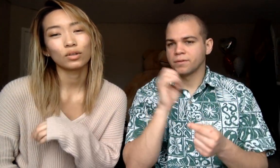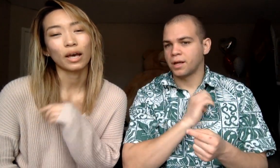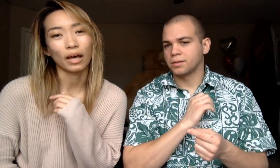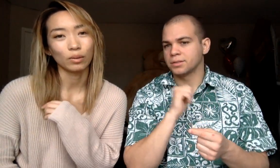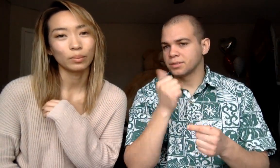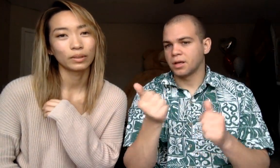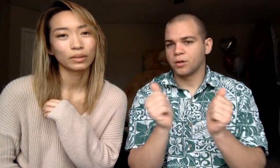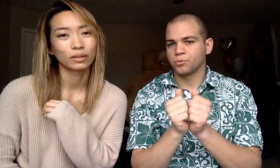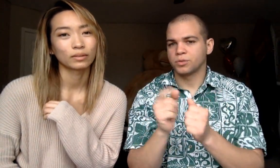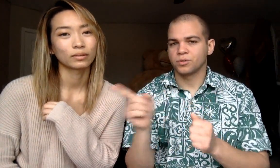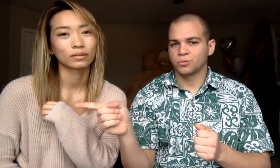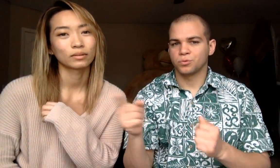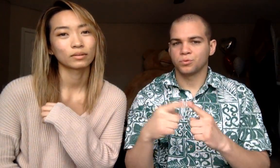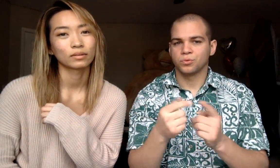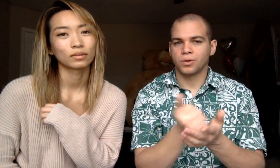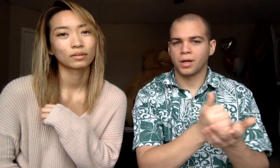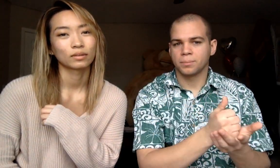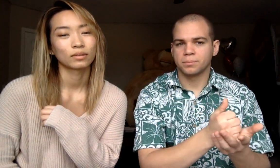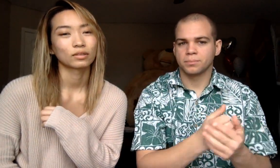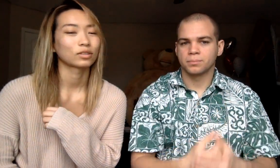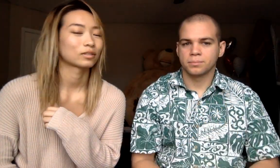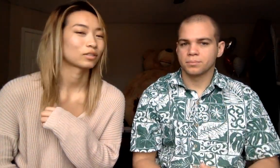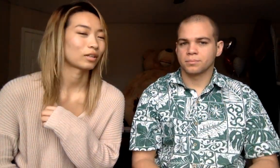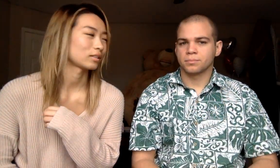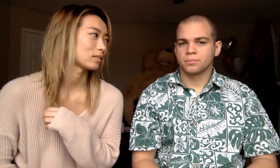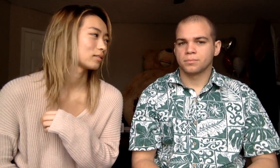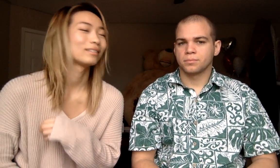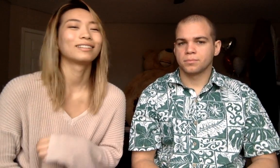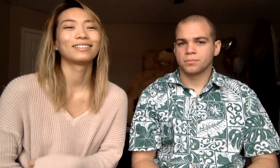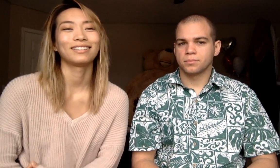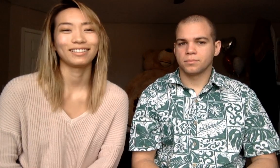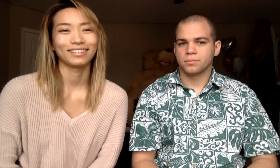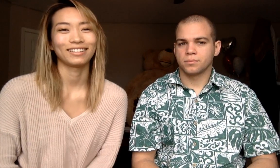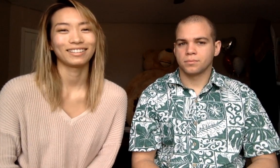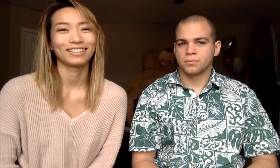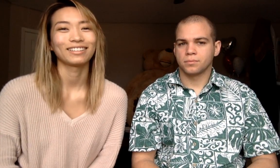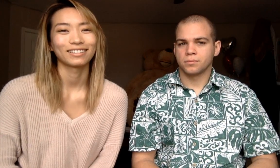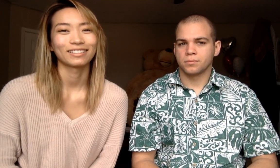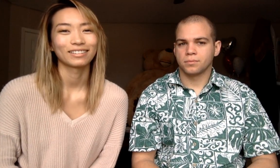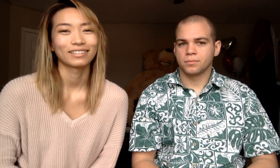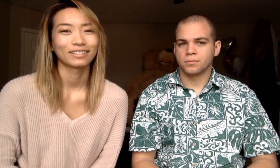help? Okay.